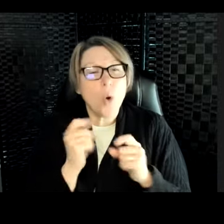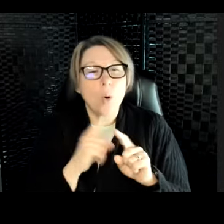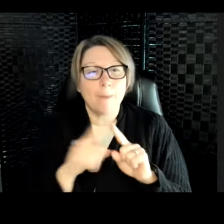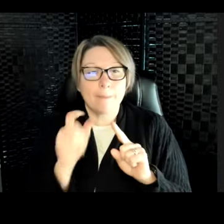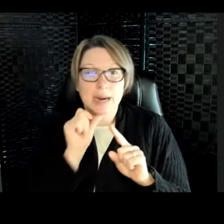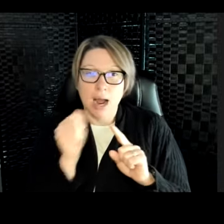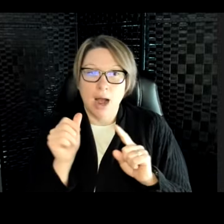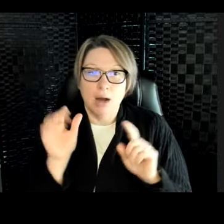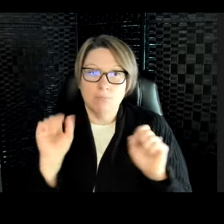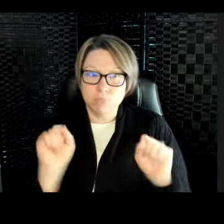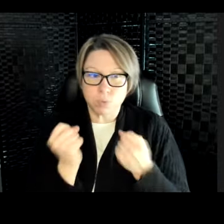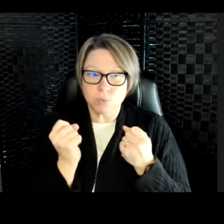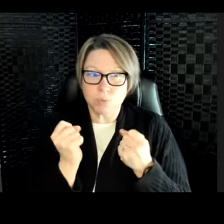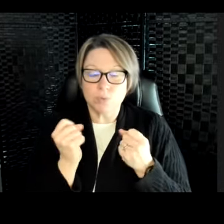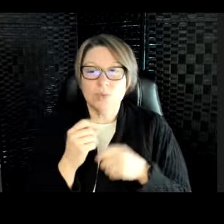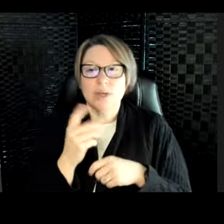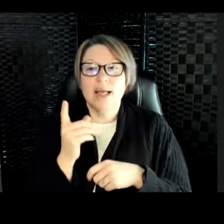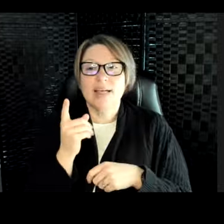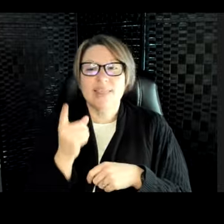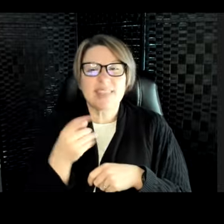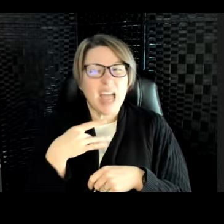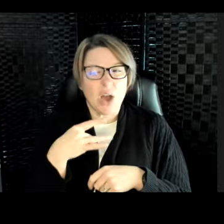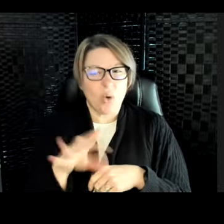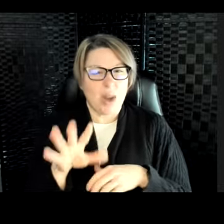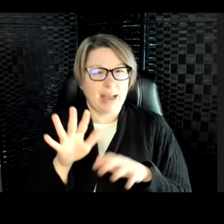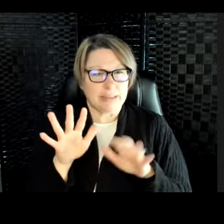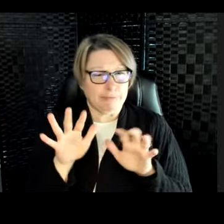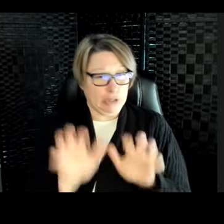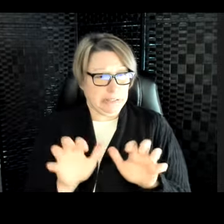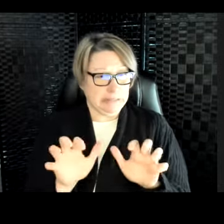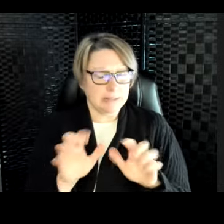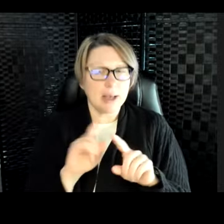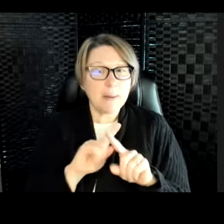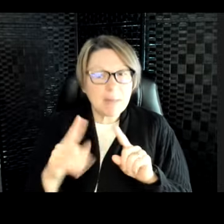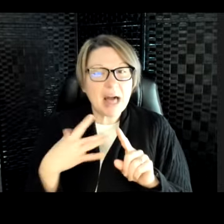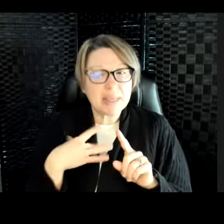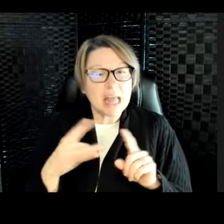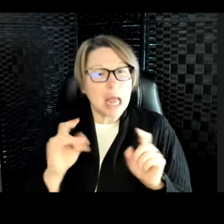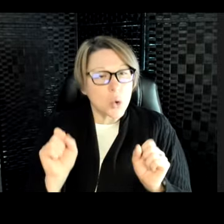like it to be like almost freezing. But they do like it to be colder than most of us would like.